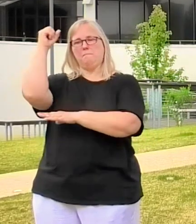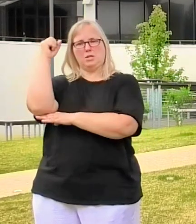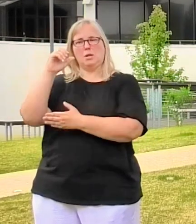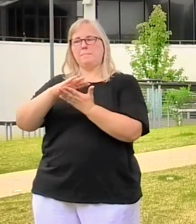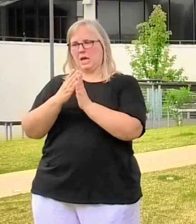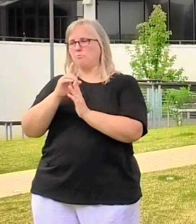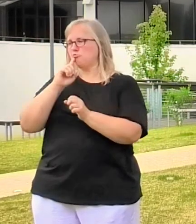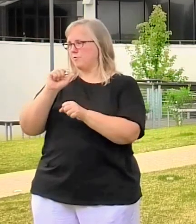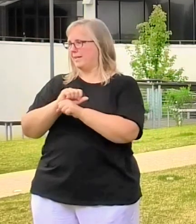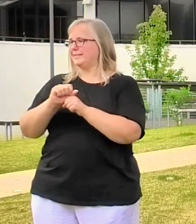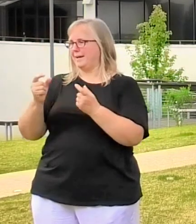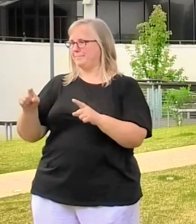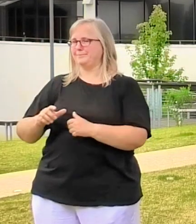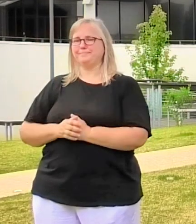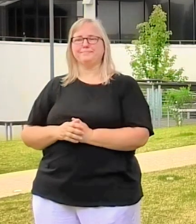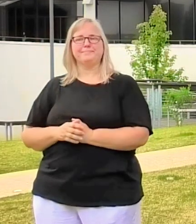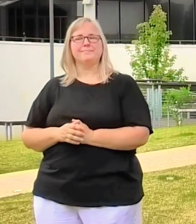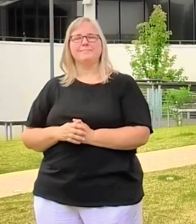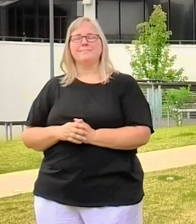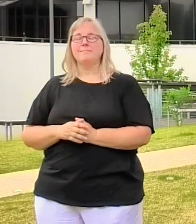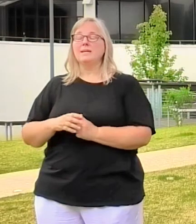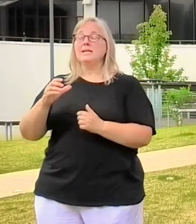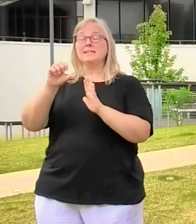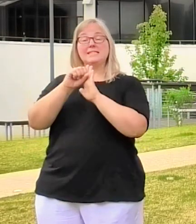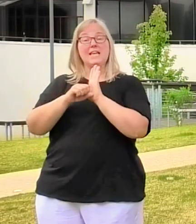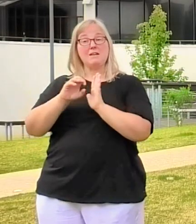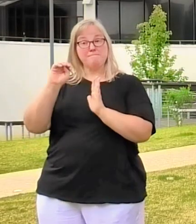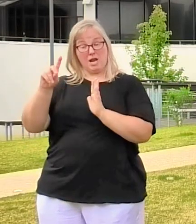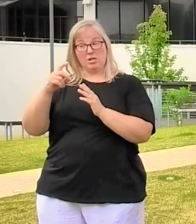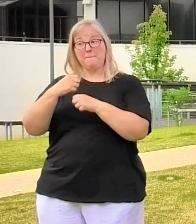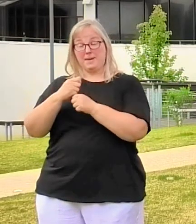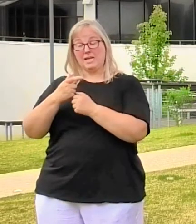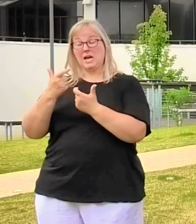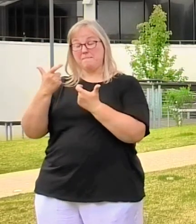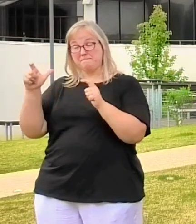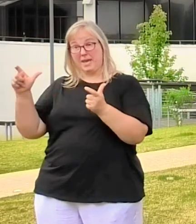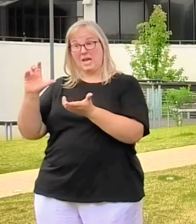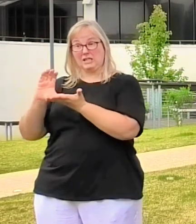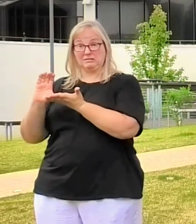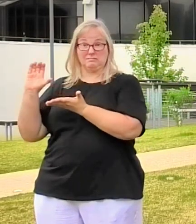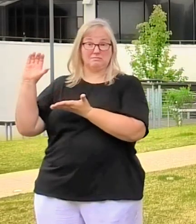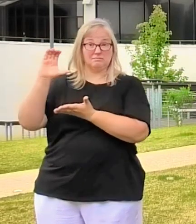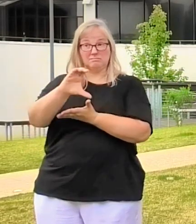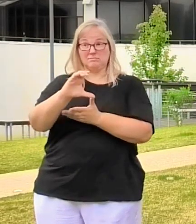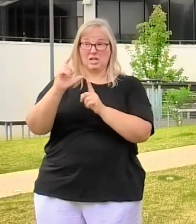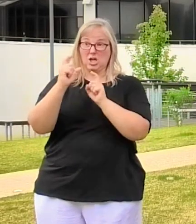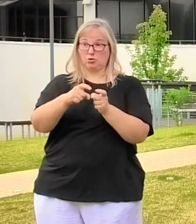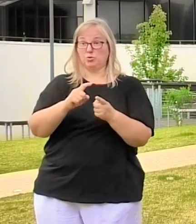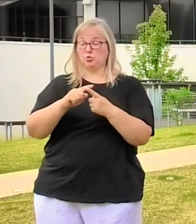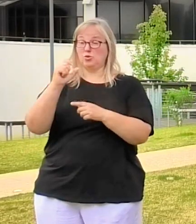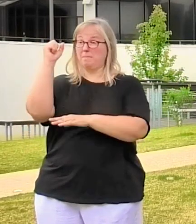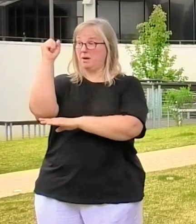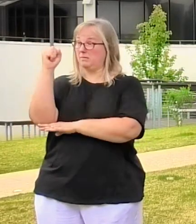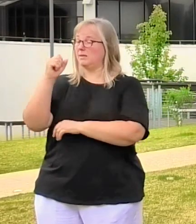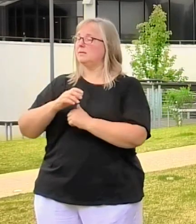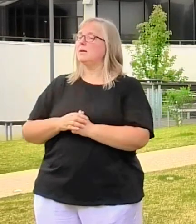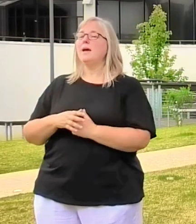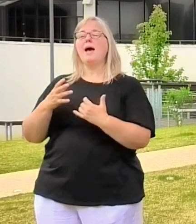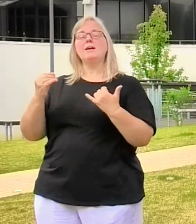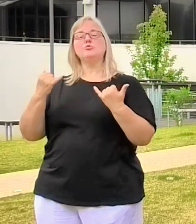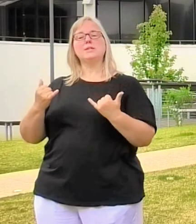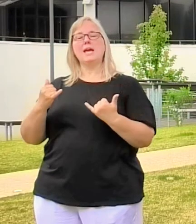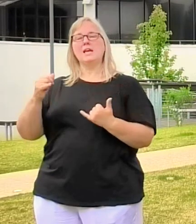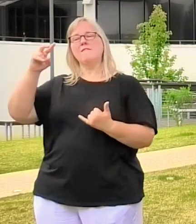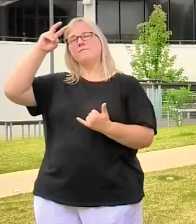reality. The state of Maryland has made a significant contribution to our monument, and today the